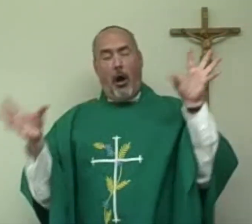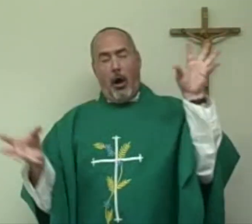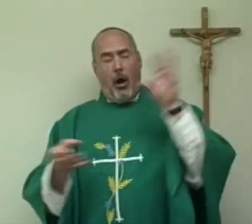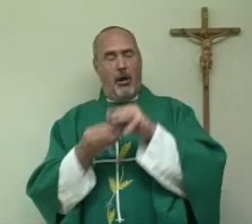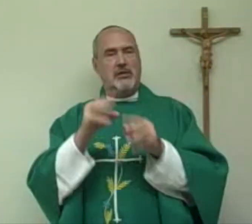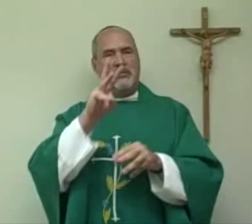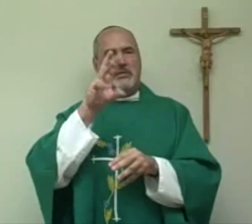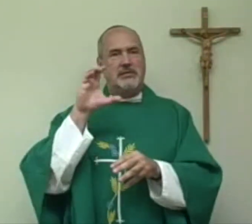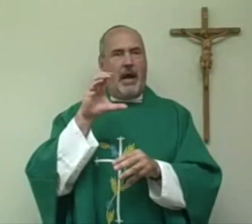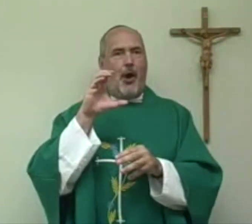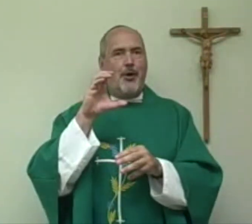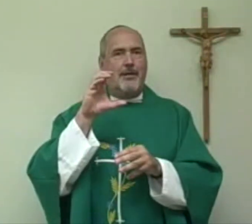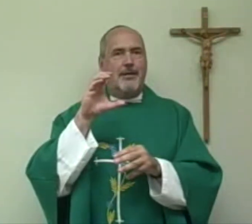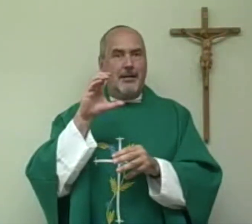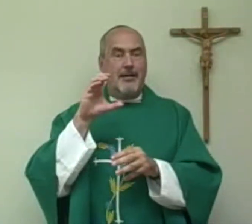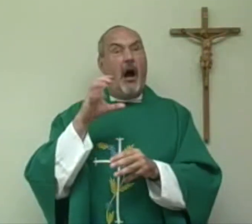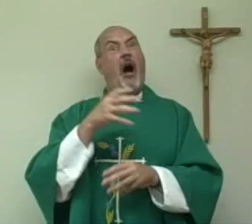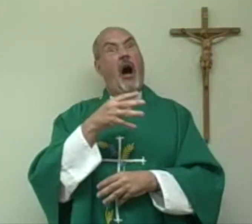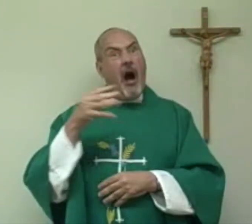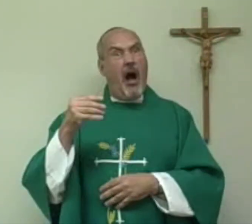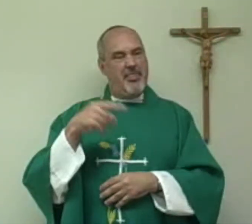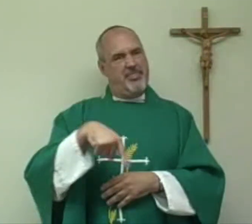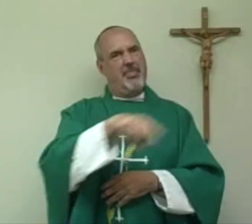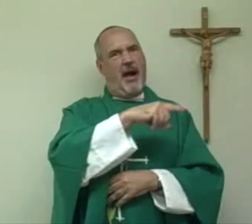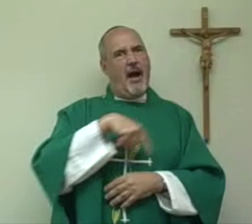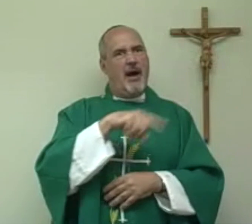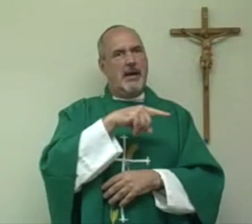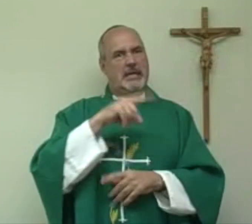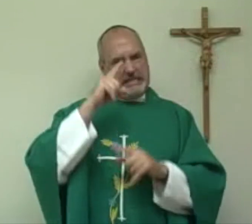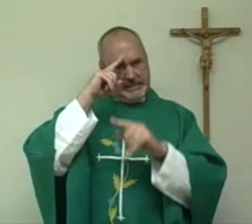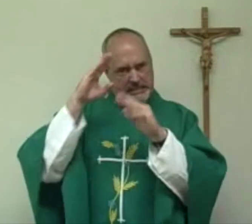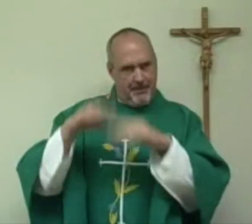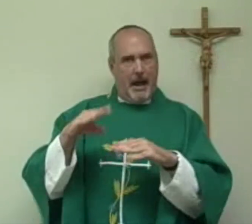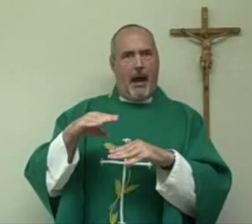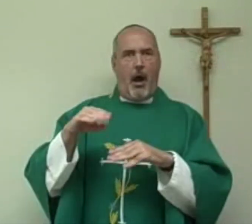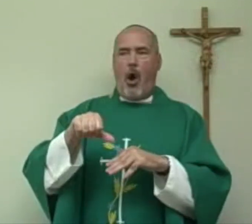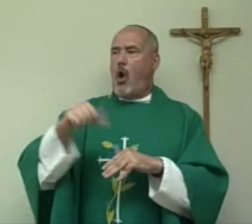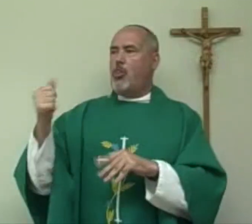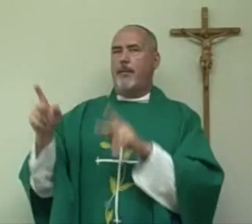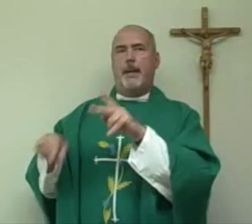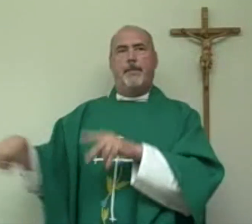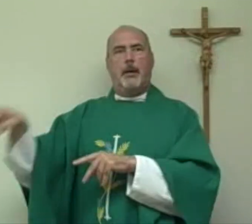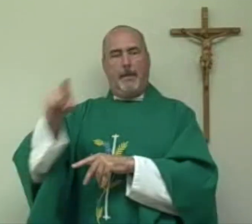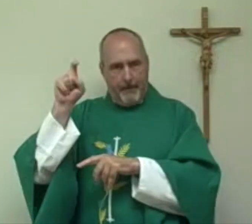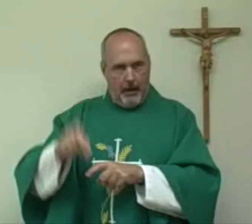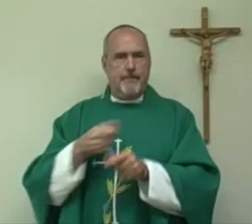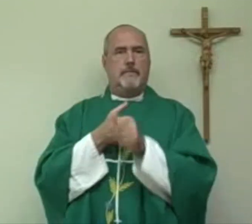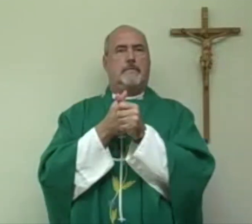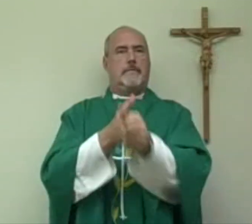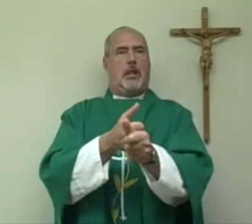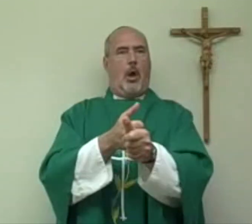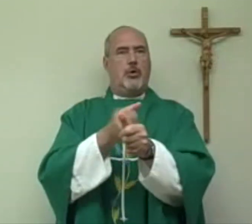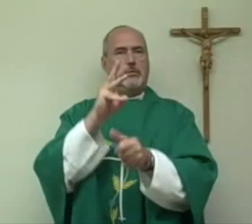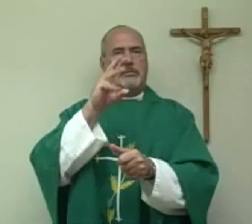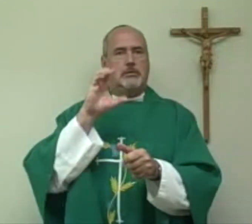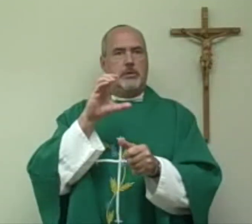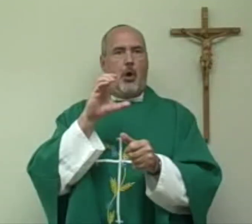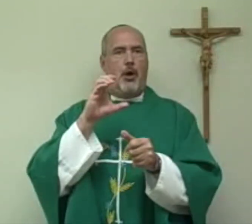strict about adhering to all 600 of the laws and rules, and they expected everyone else